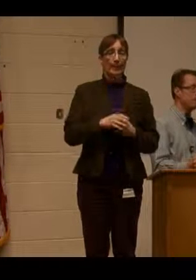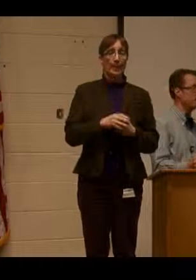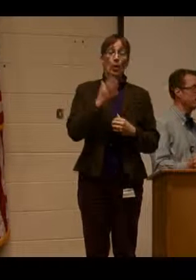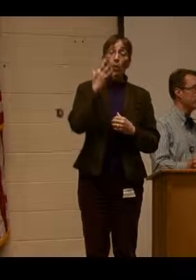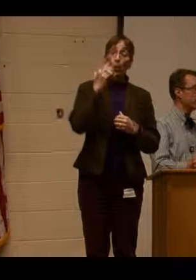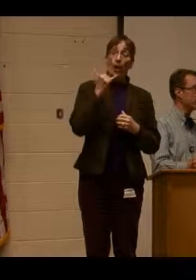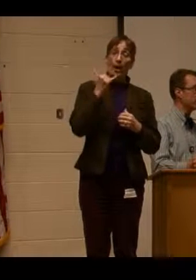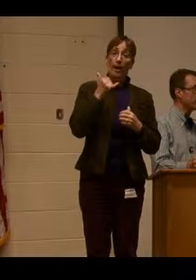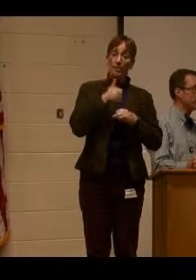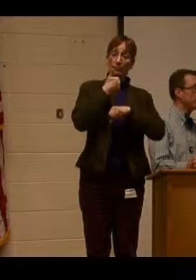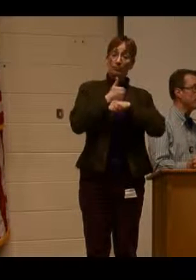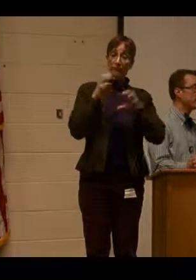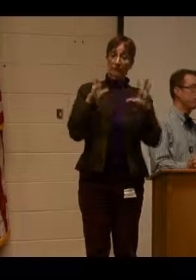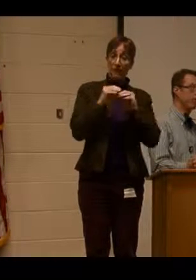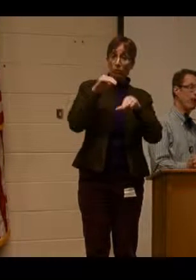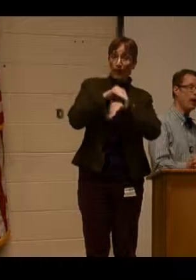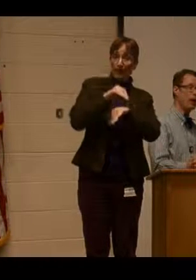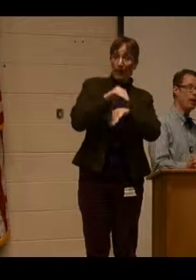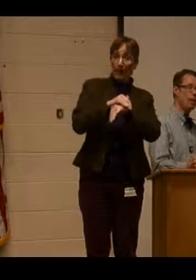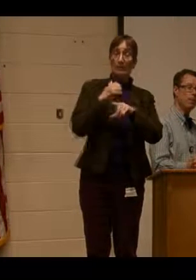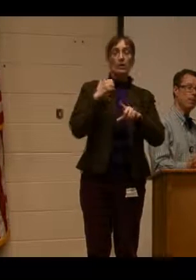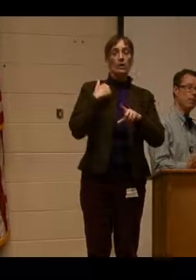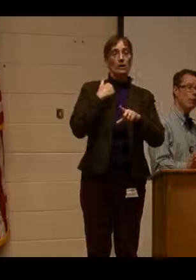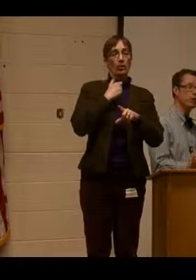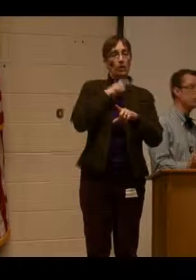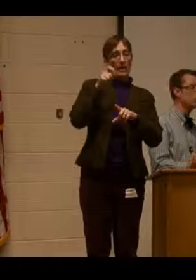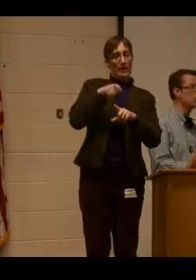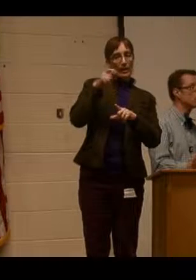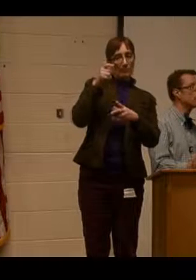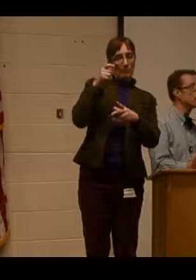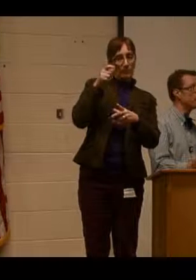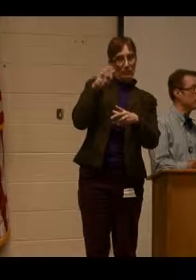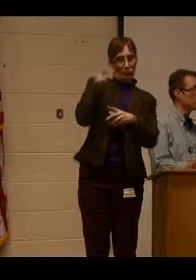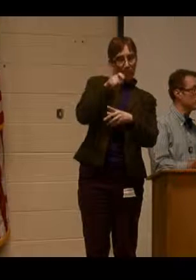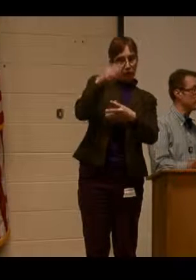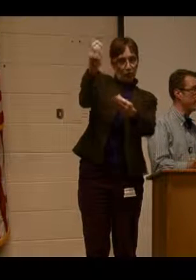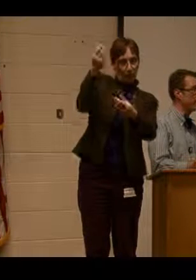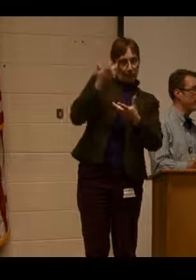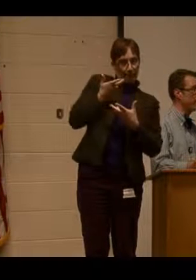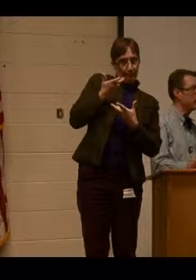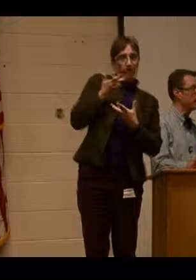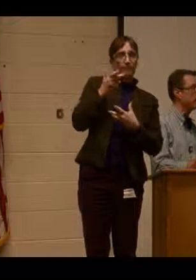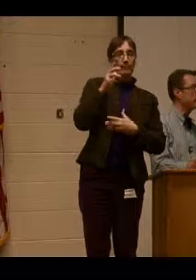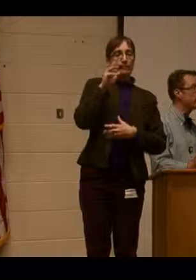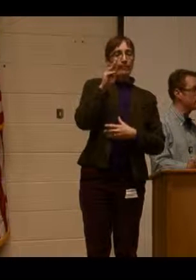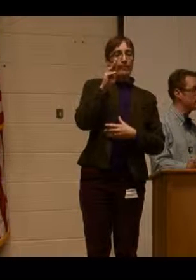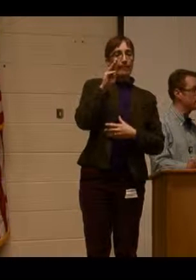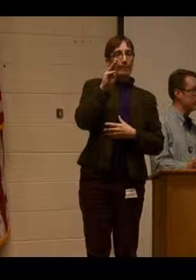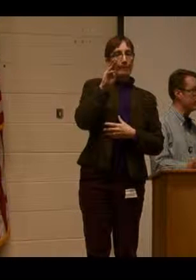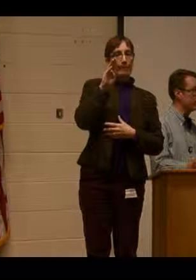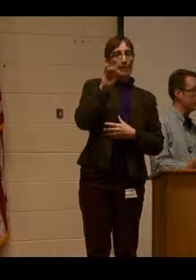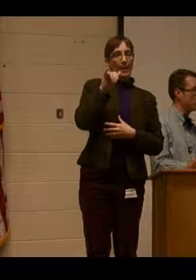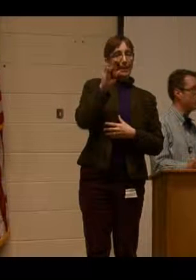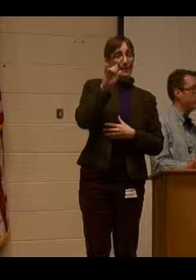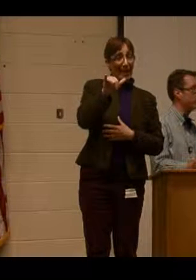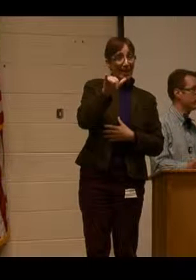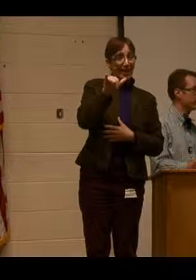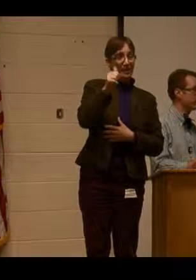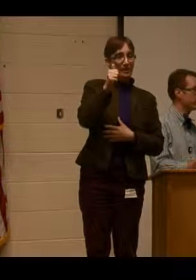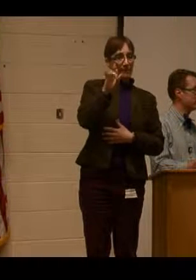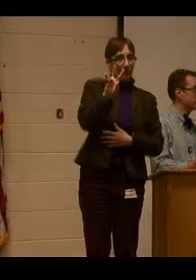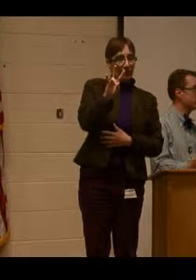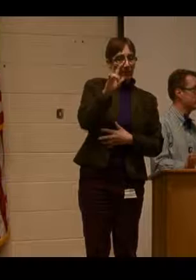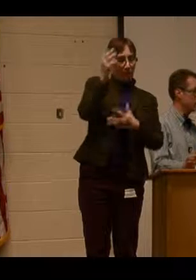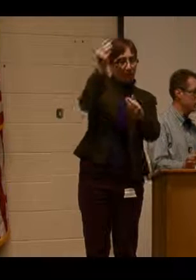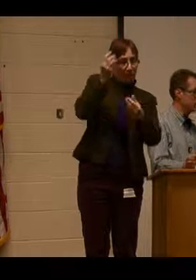if what students will be participating in the Bridges to Life program for next year, so that